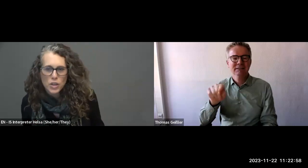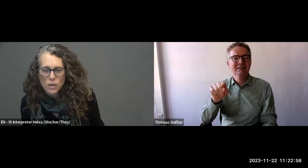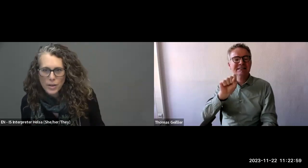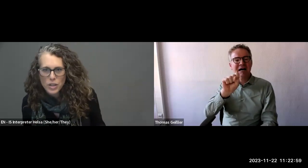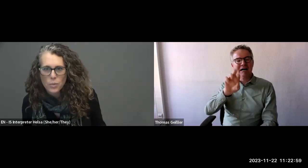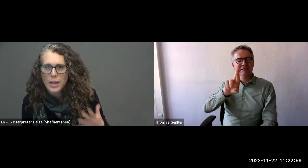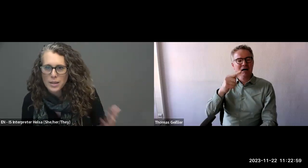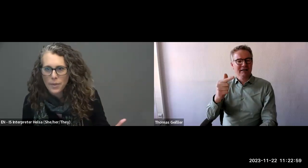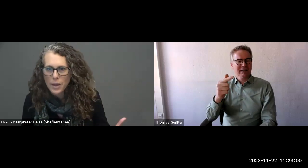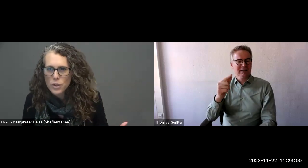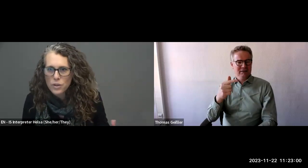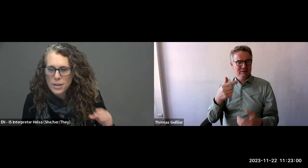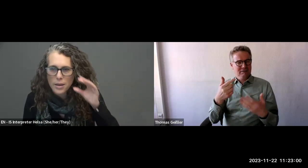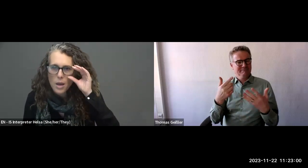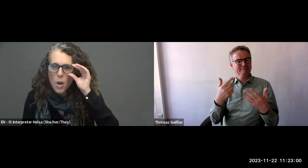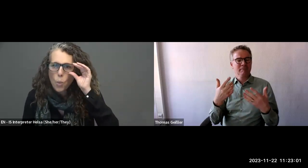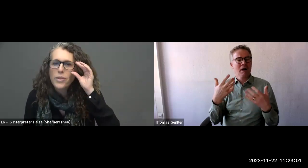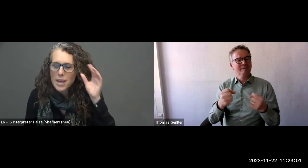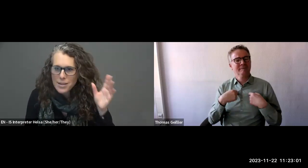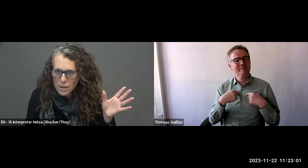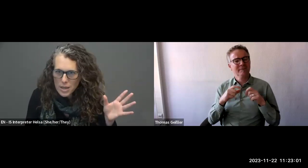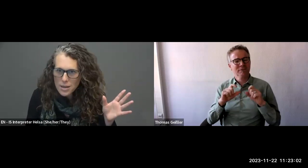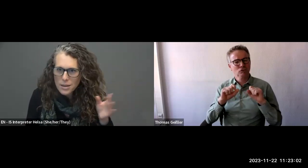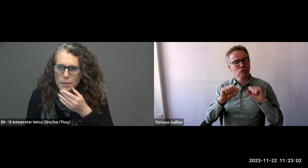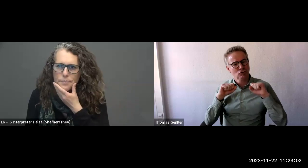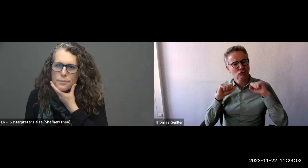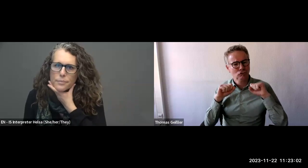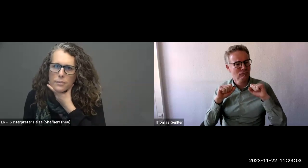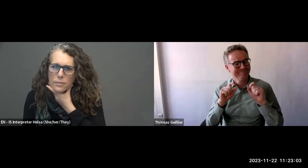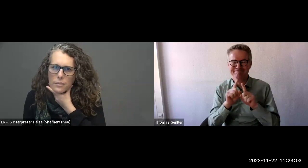a question related to something that Krista said. With the SRT,